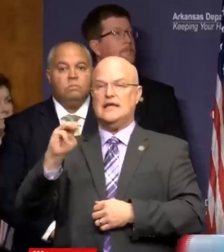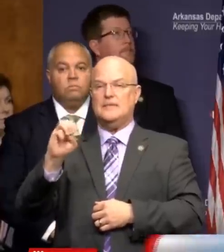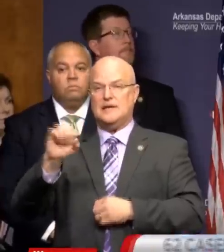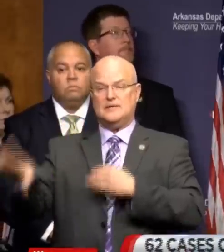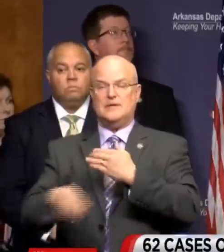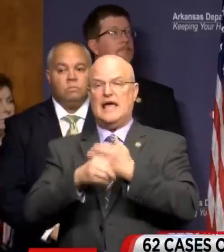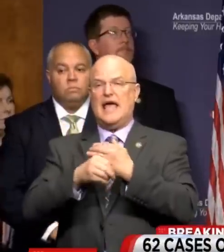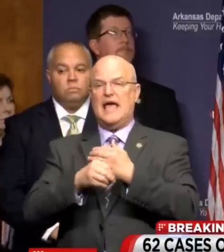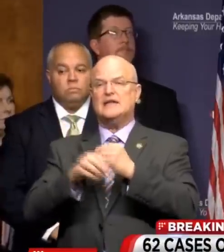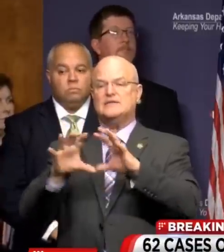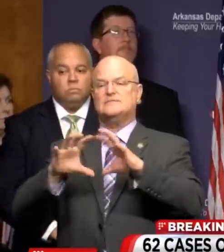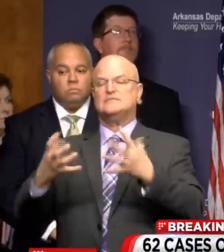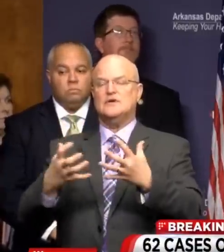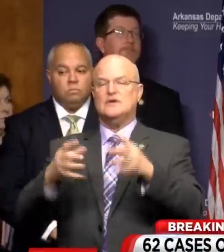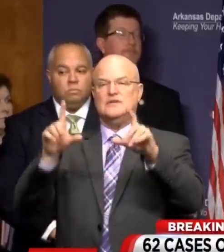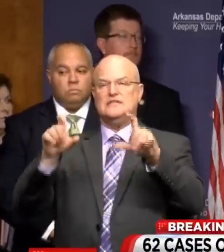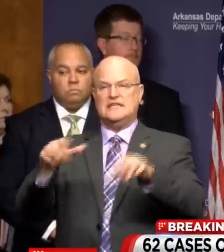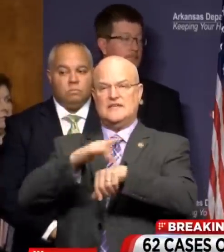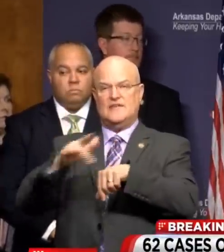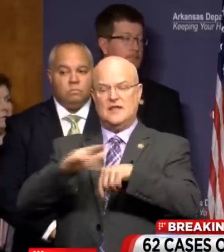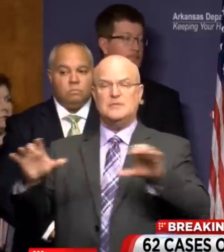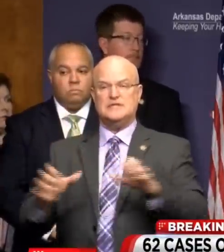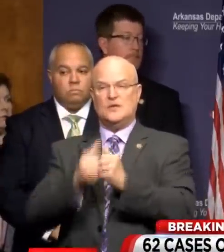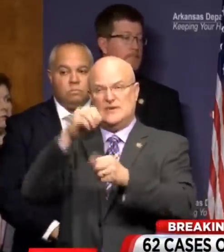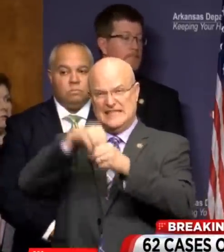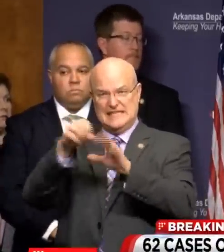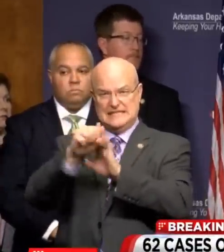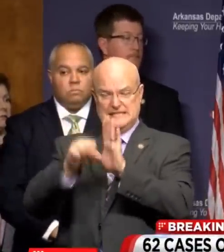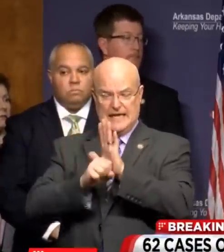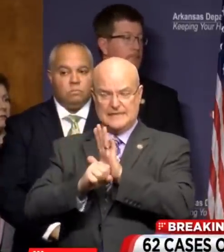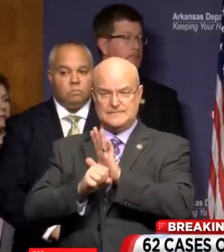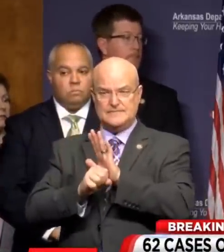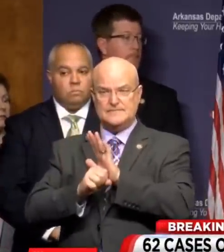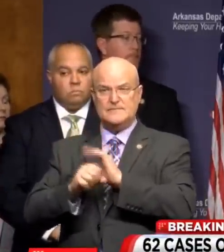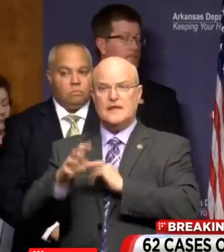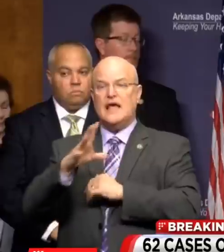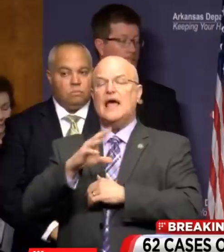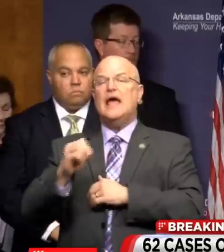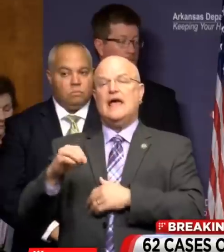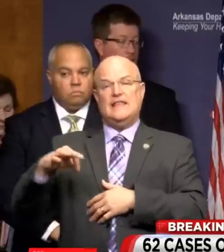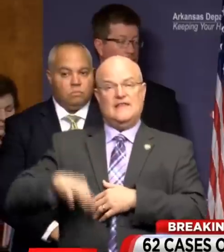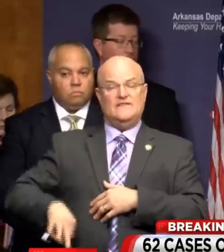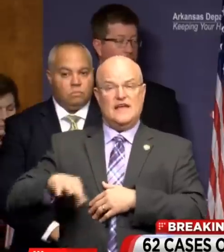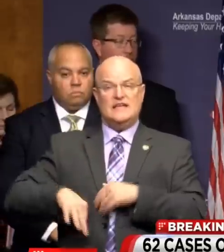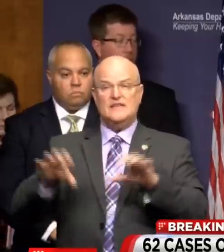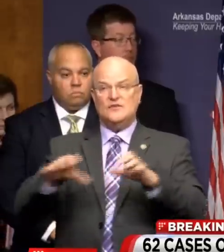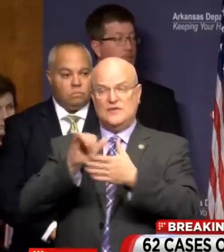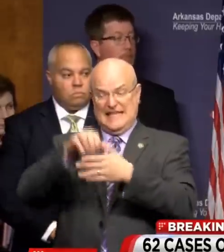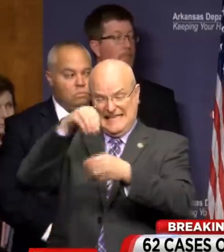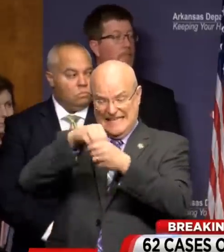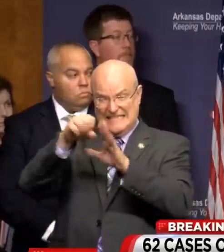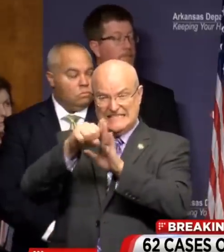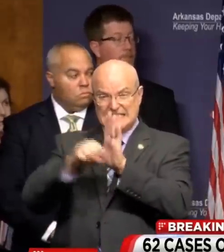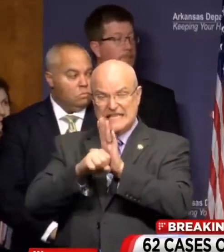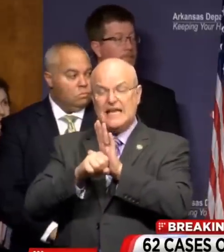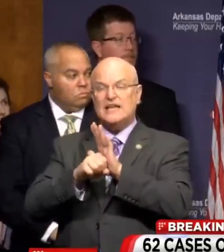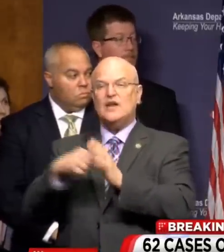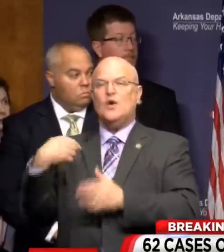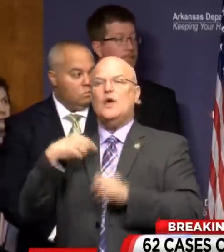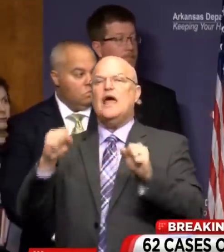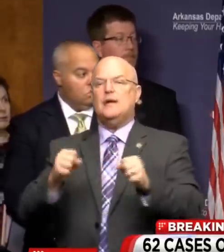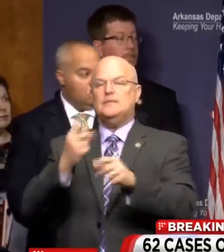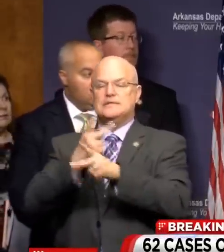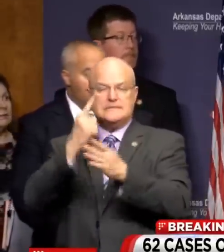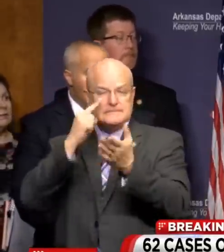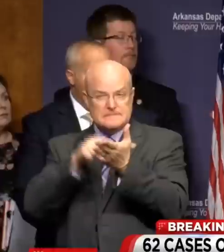added to the pool of assays that are available to be done within state. And the advantage of doing the assays in state is not only are we able to